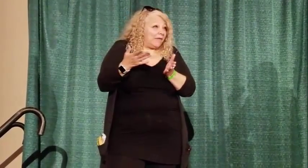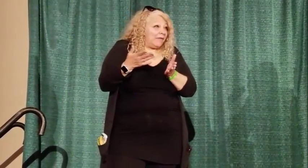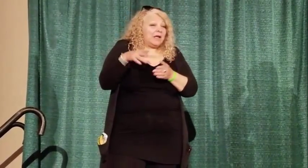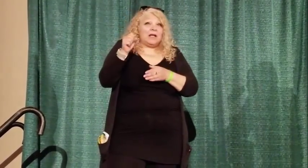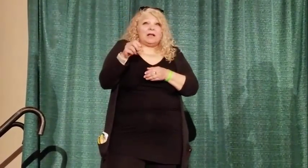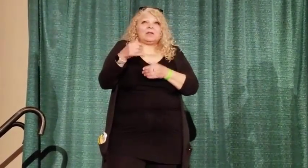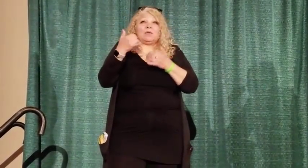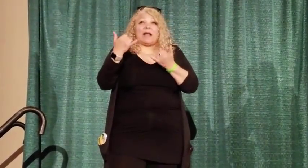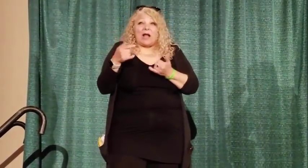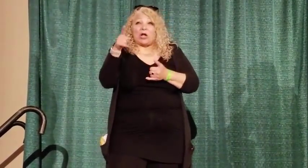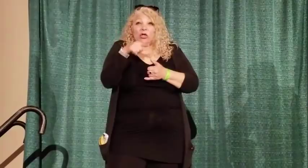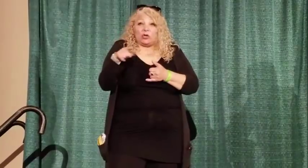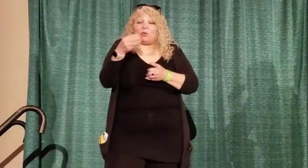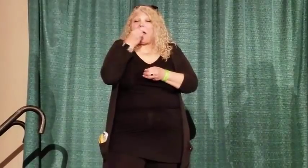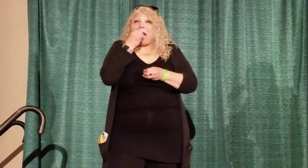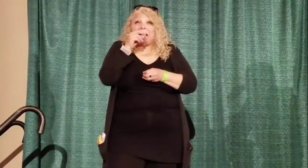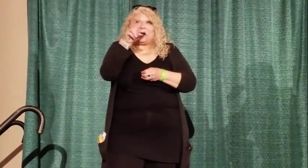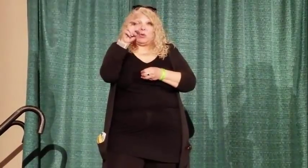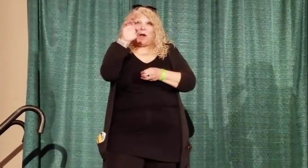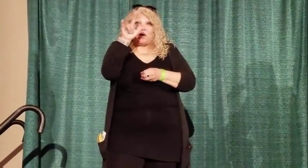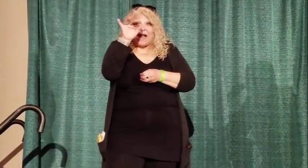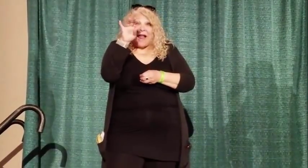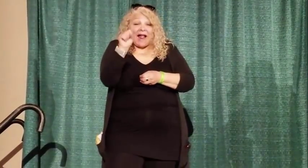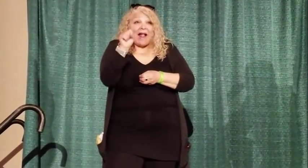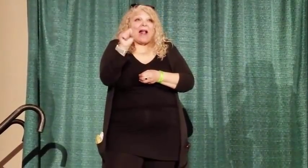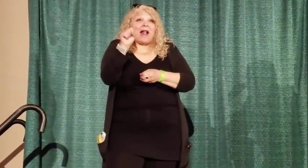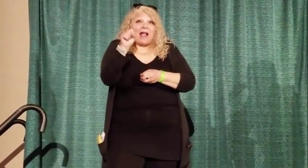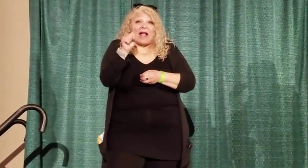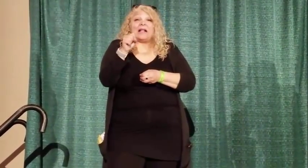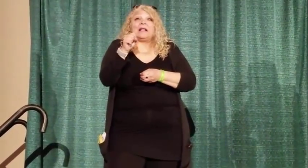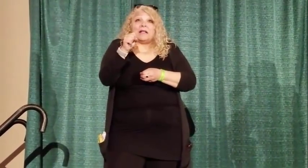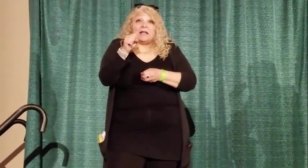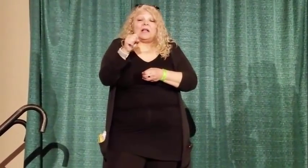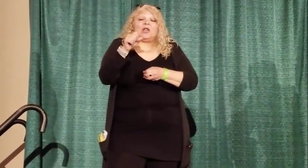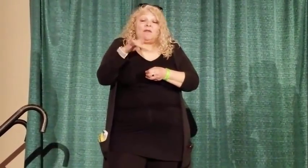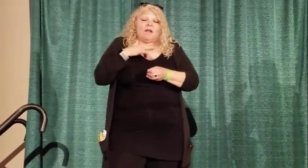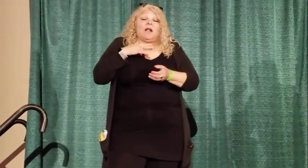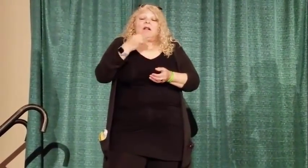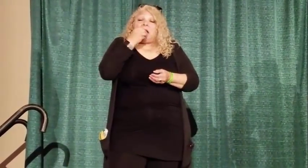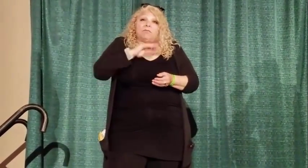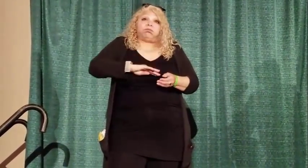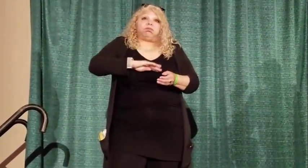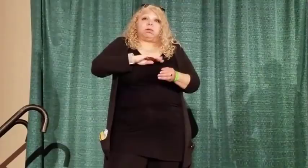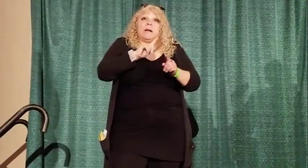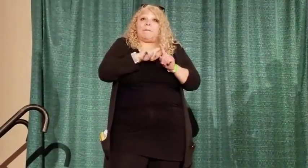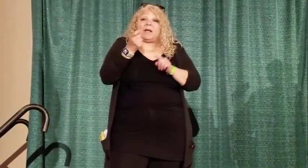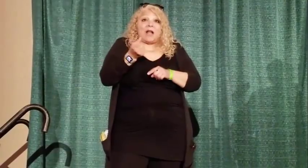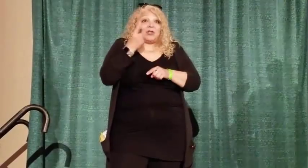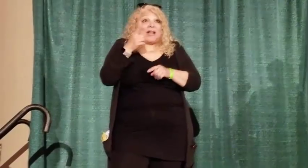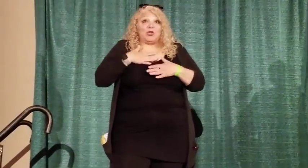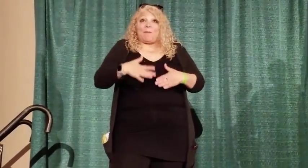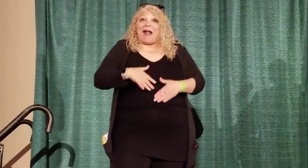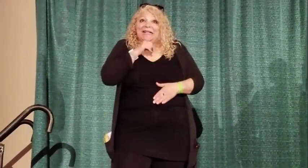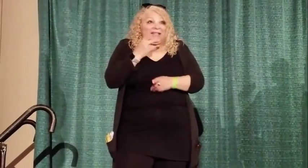you felt like you ate those 200 calories, you ratcheted down your appetite by 200 calories, but you didn't absorb 200